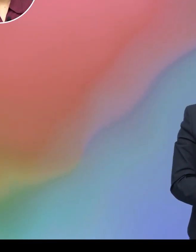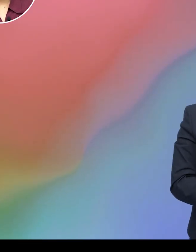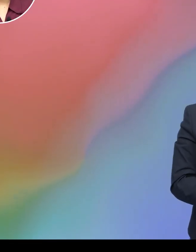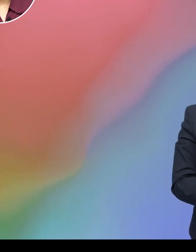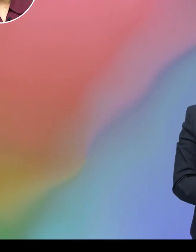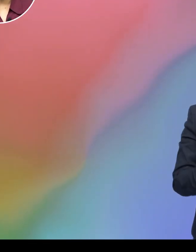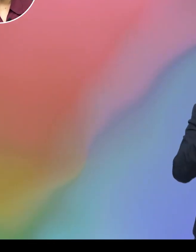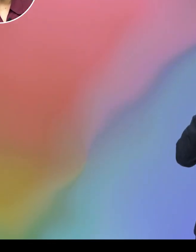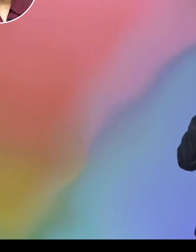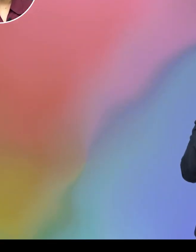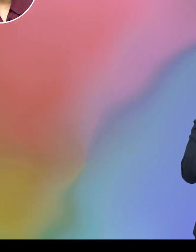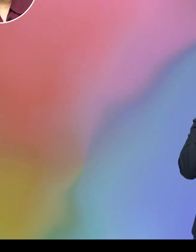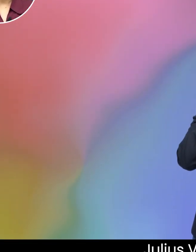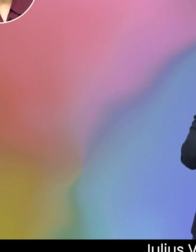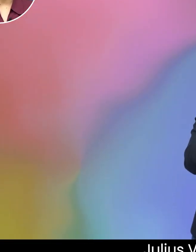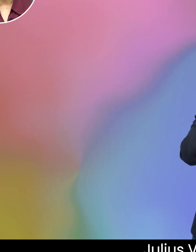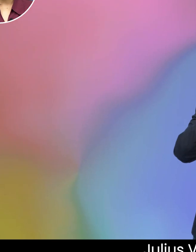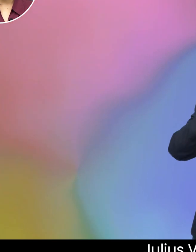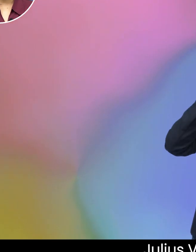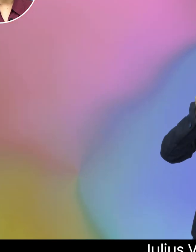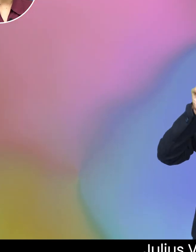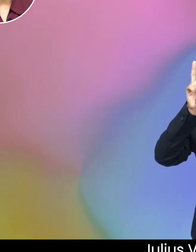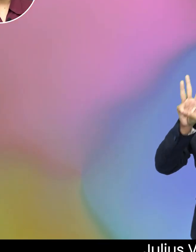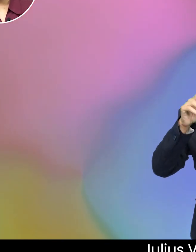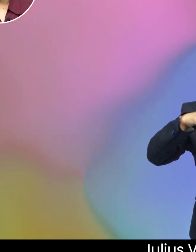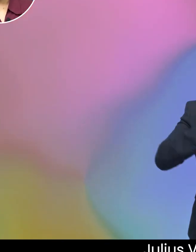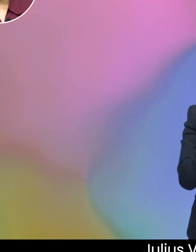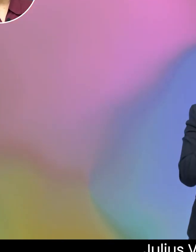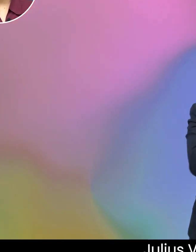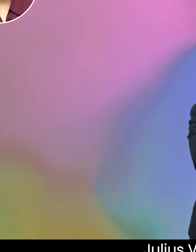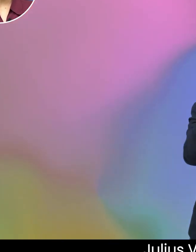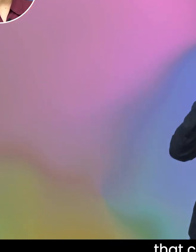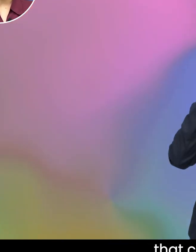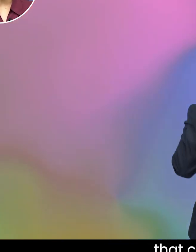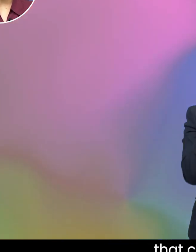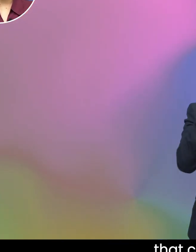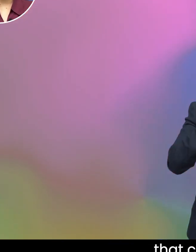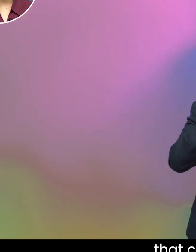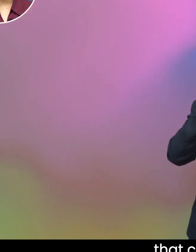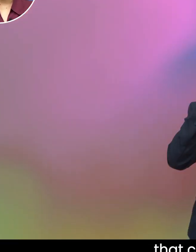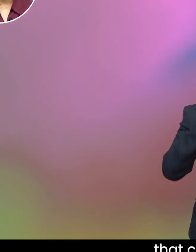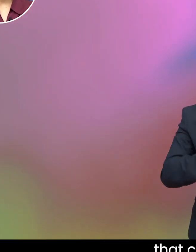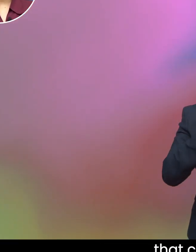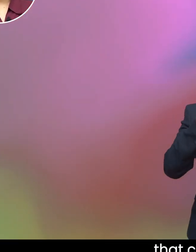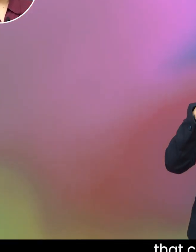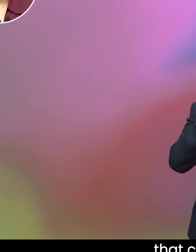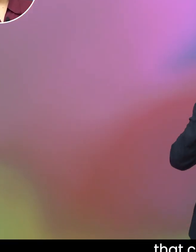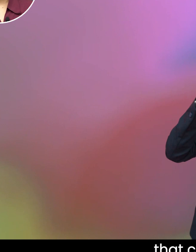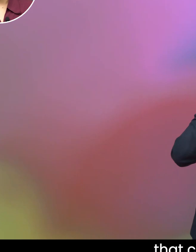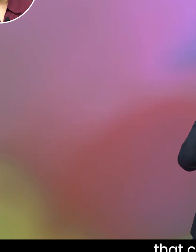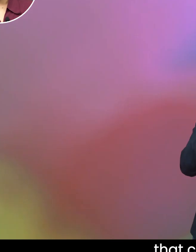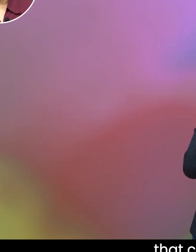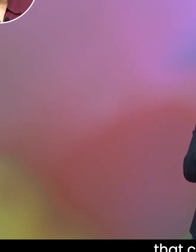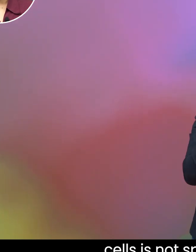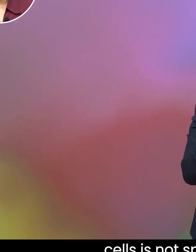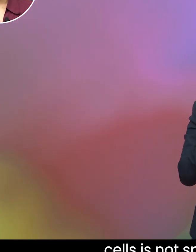In 1883, Julius von Sachs observed that chlorophyll